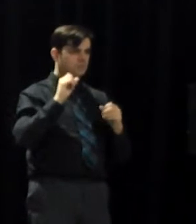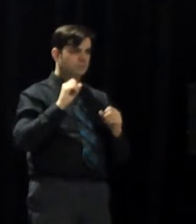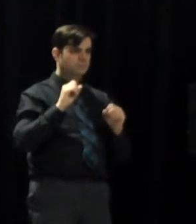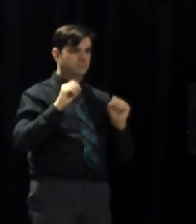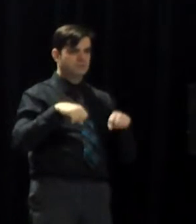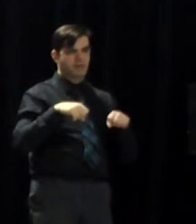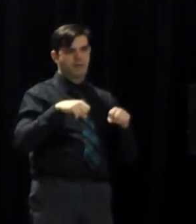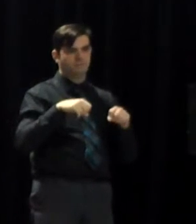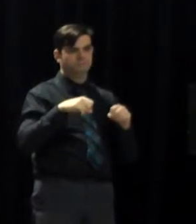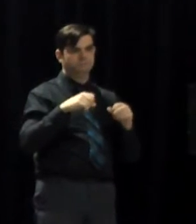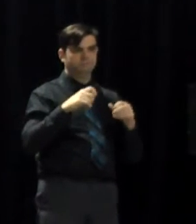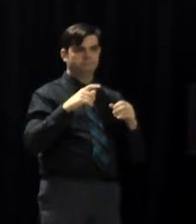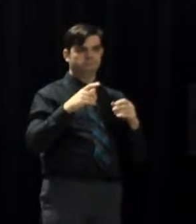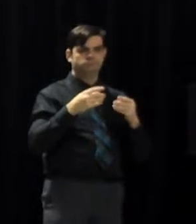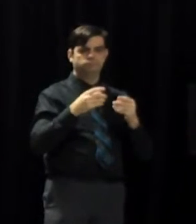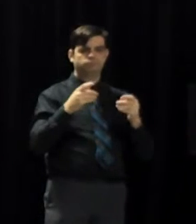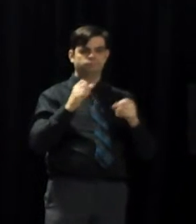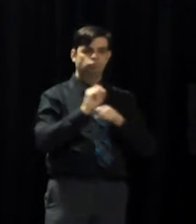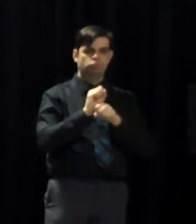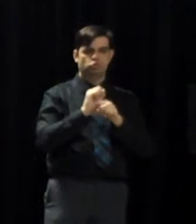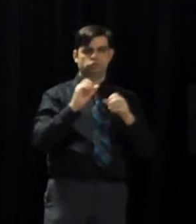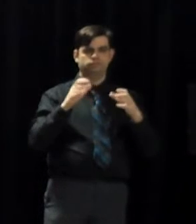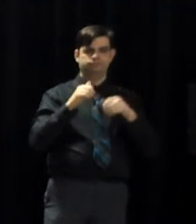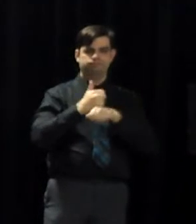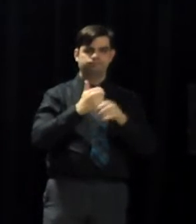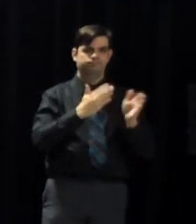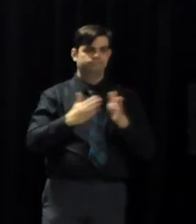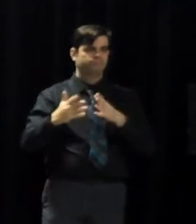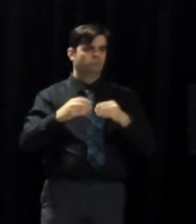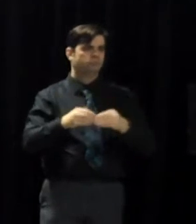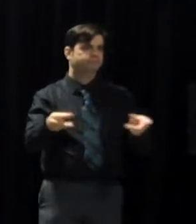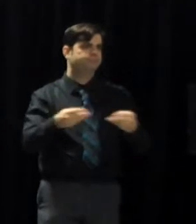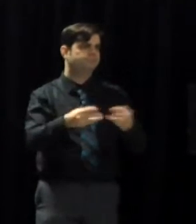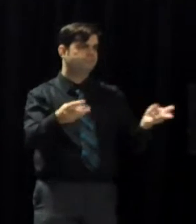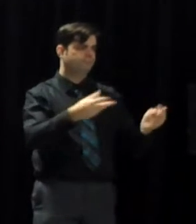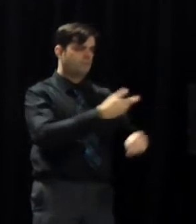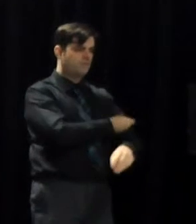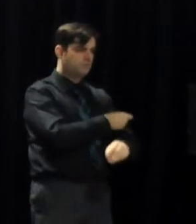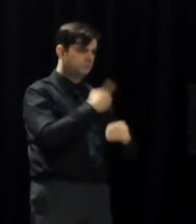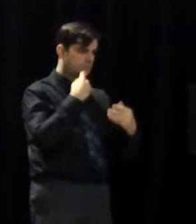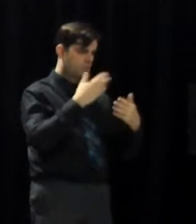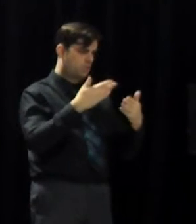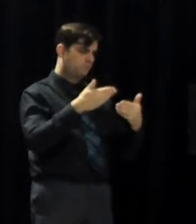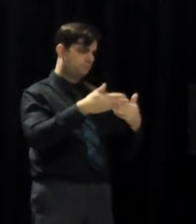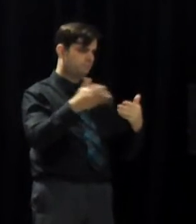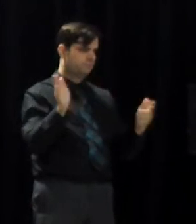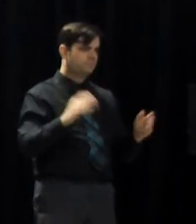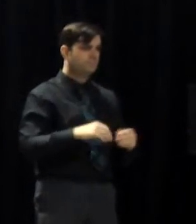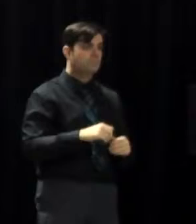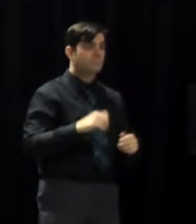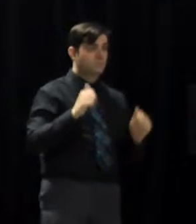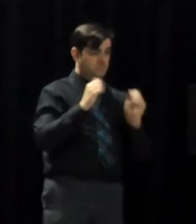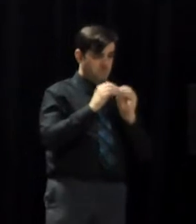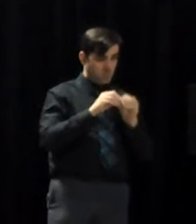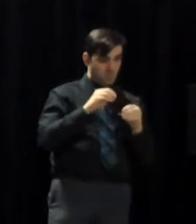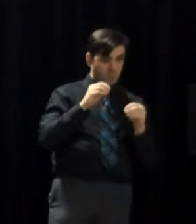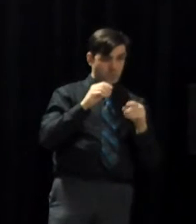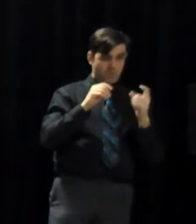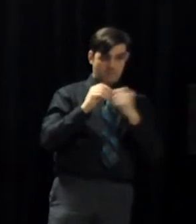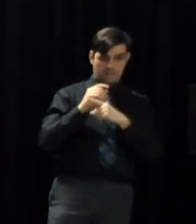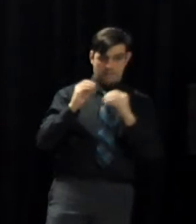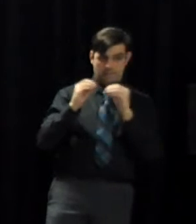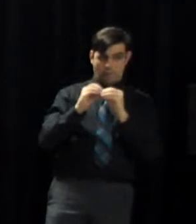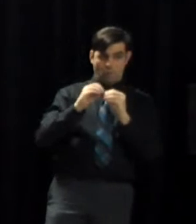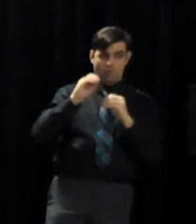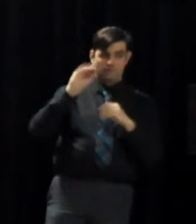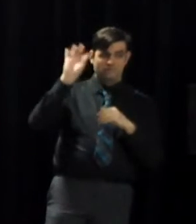have enough to do, so I'm sure you're happy to have something off your plate for a week. That's more federal government direct to pharmacy into nursing homes. Correct. And the